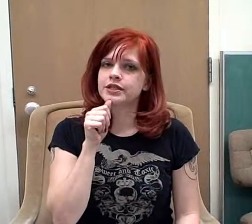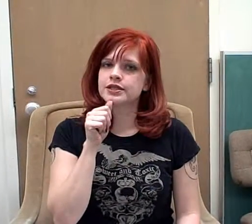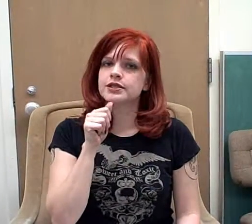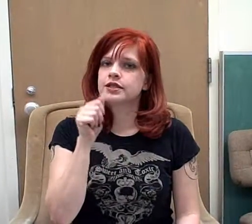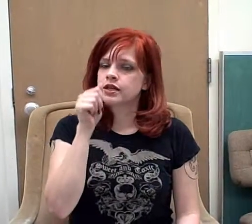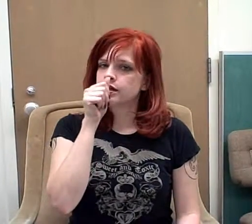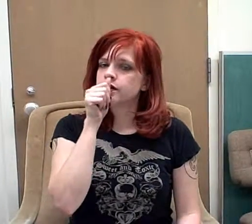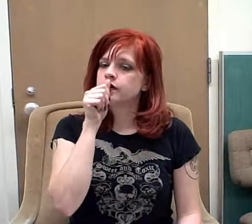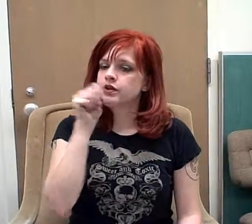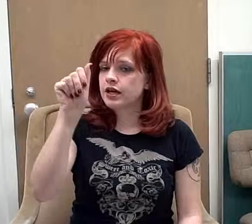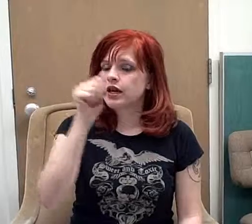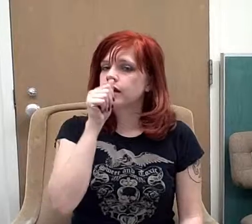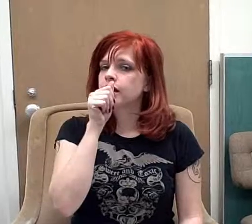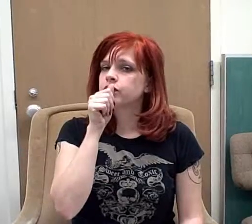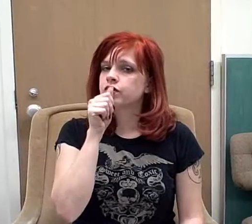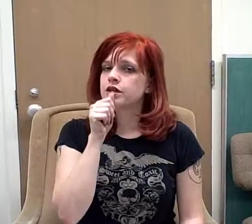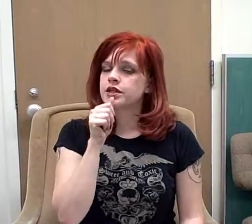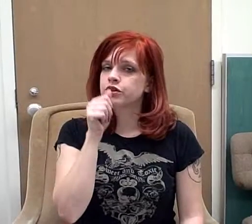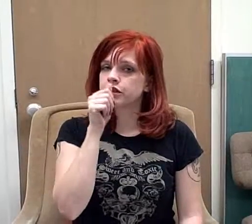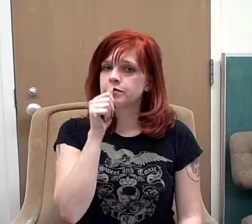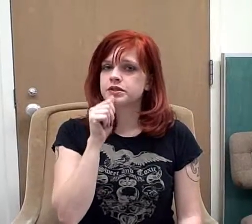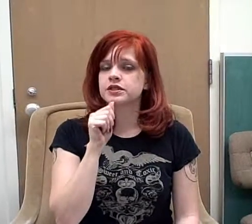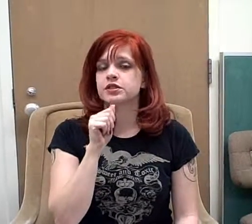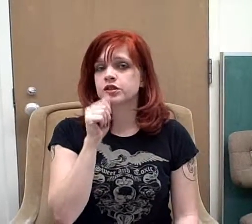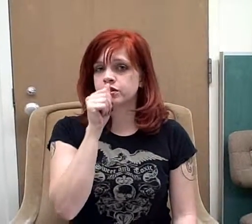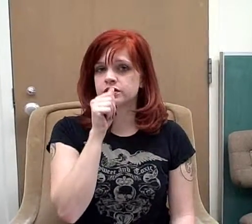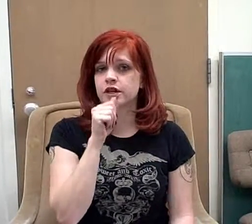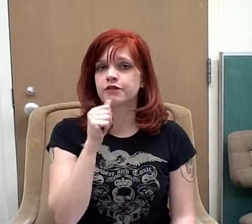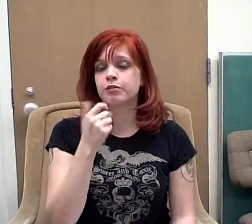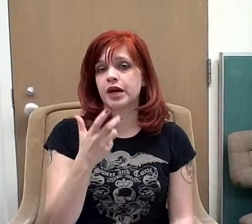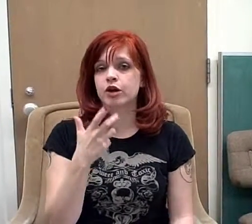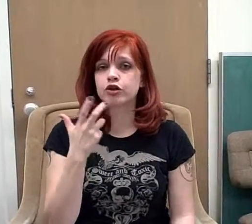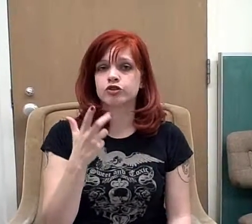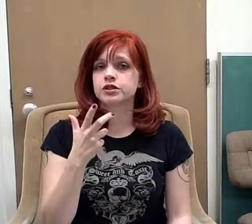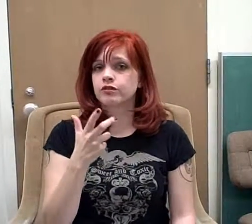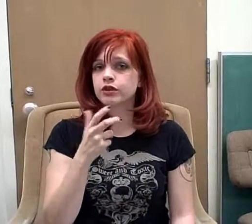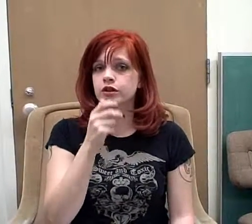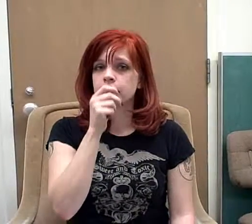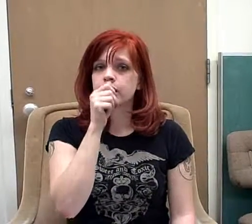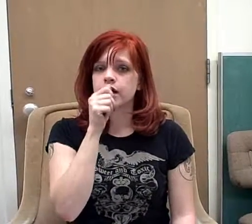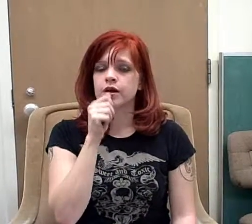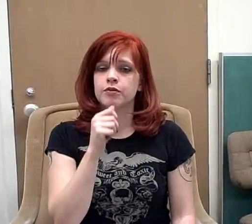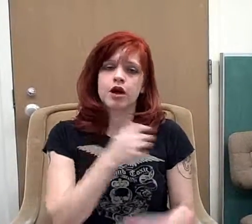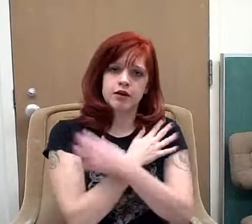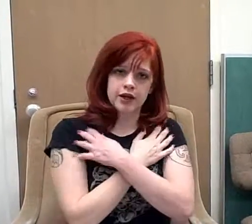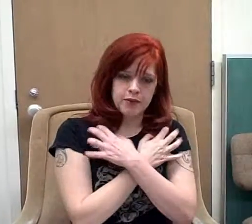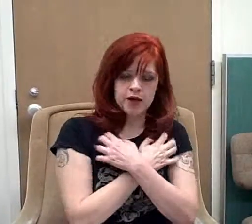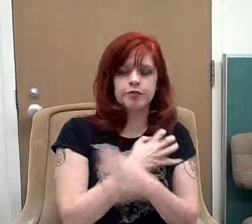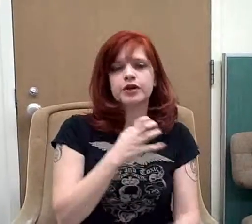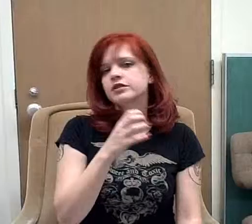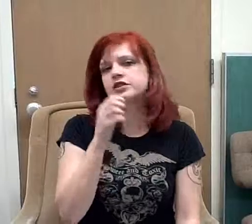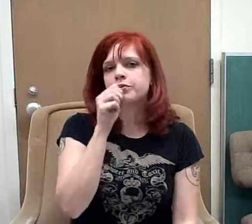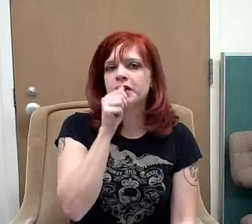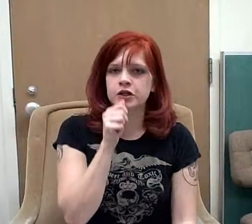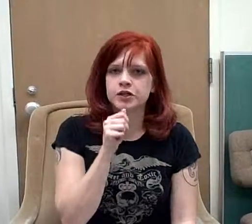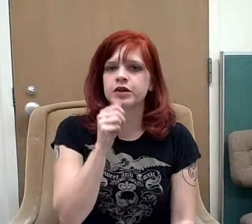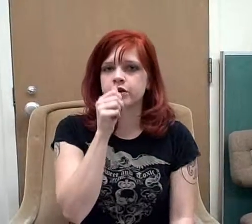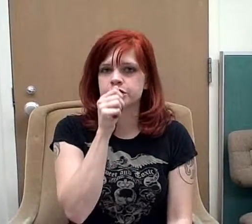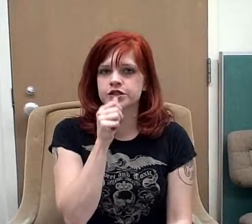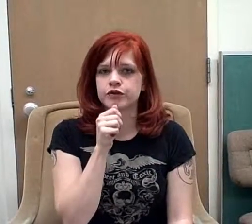patient. Take an A hand and draw it down your lips. This is also the sign for bear or suffer. Not like a bear, but to bear something or to suffer